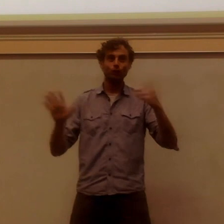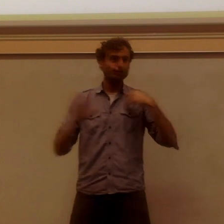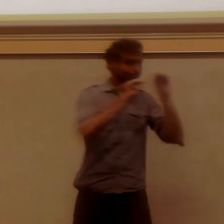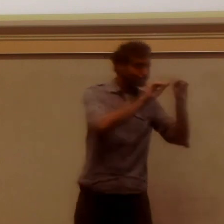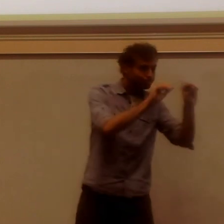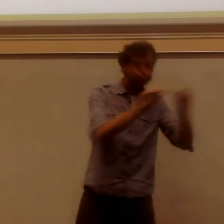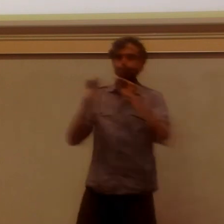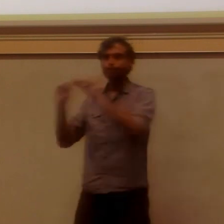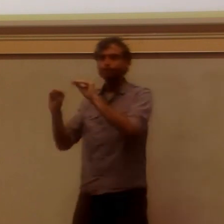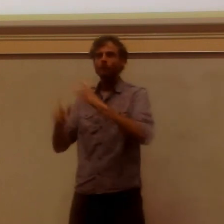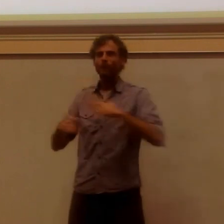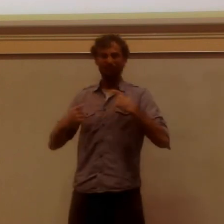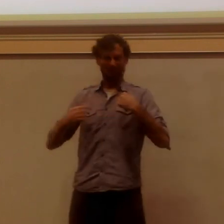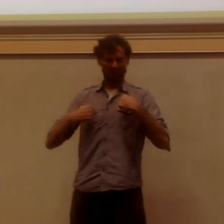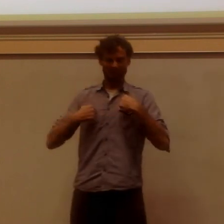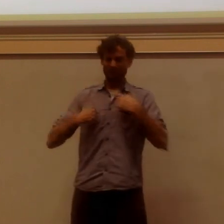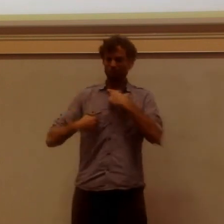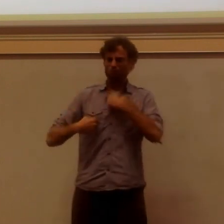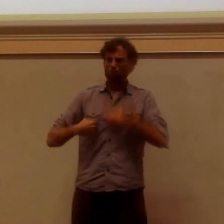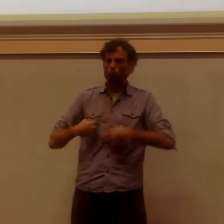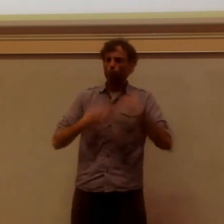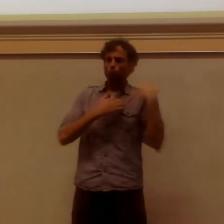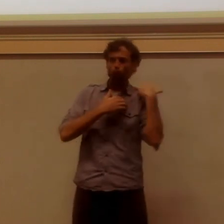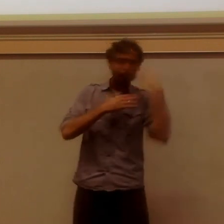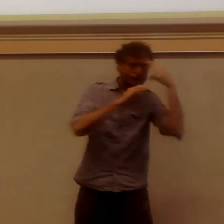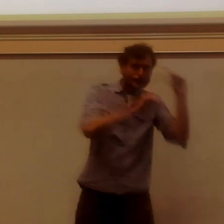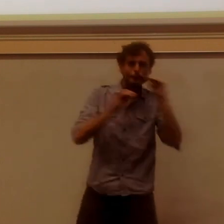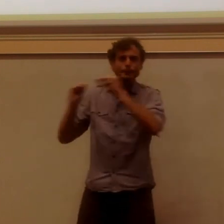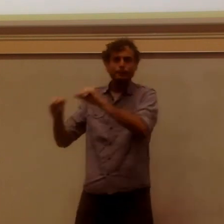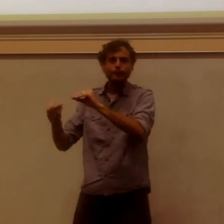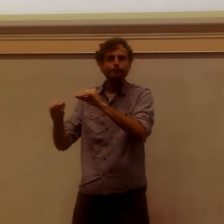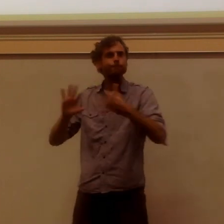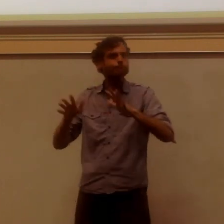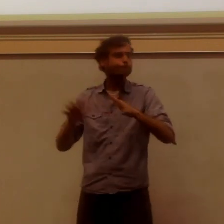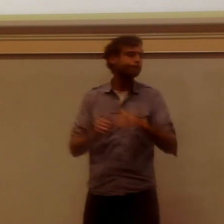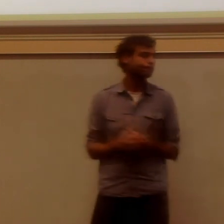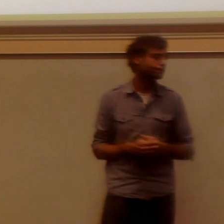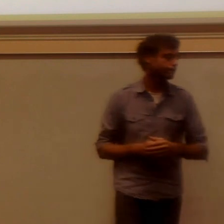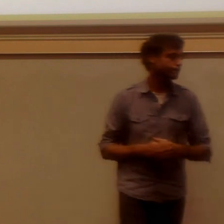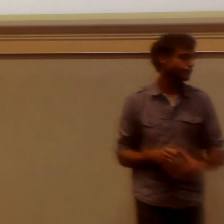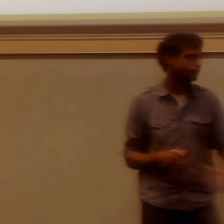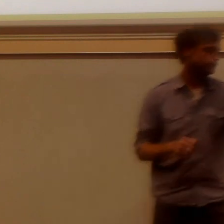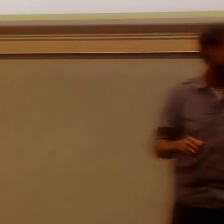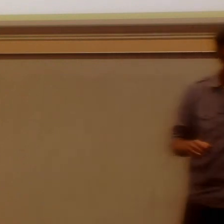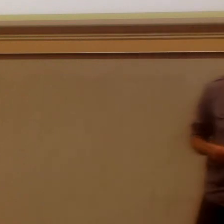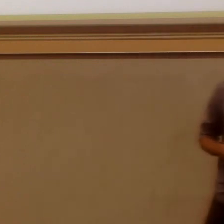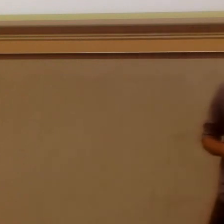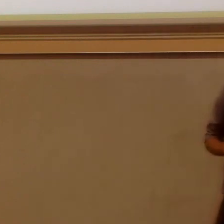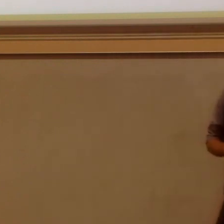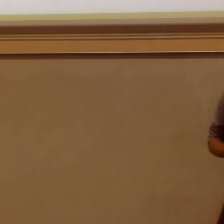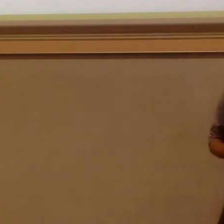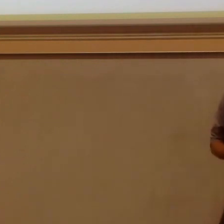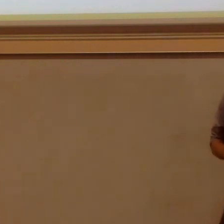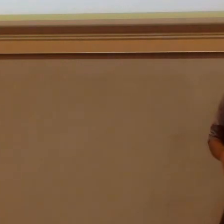to try and manage the communication and educate both callers, the deaf and the hearing people, in how this call could most effectively happen.